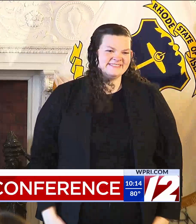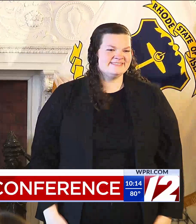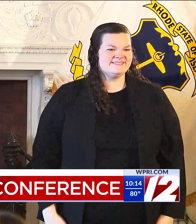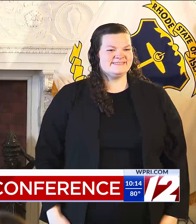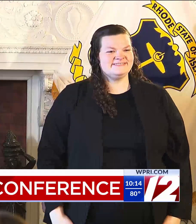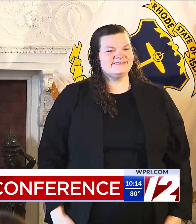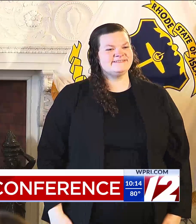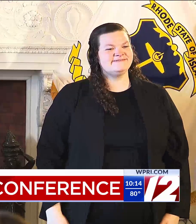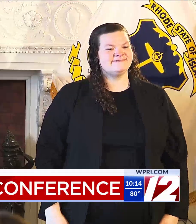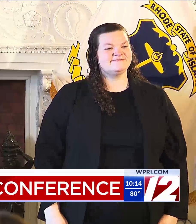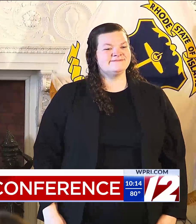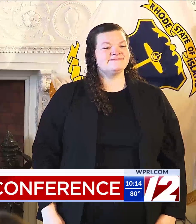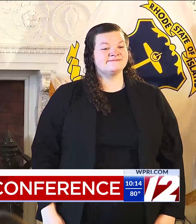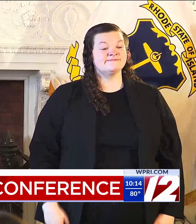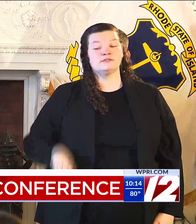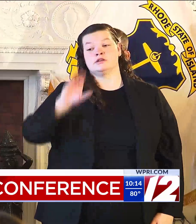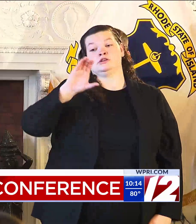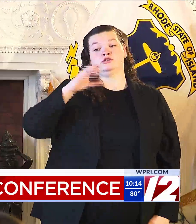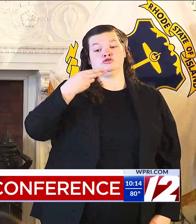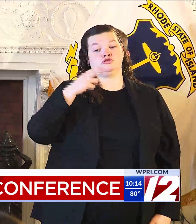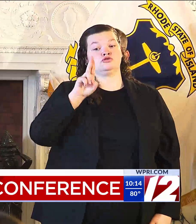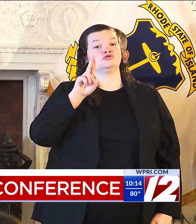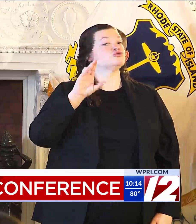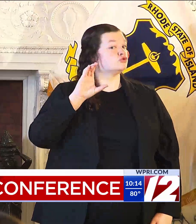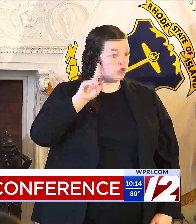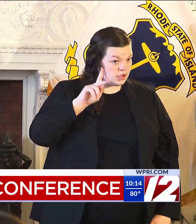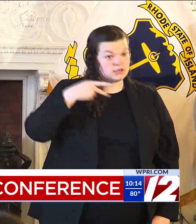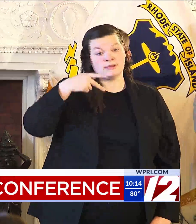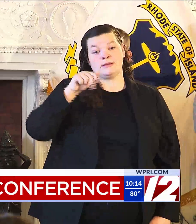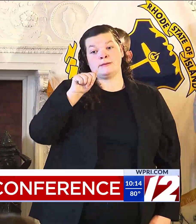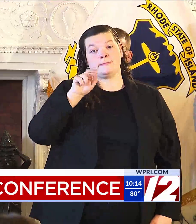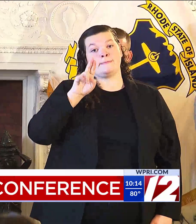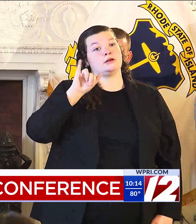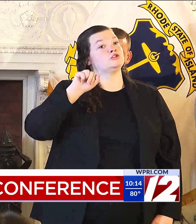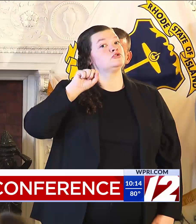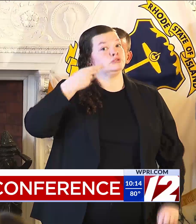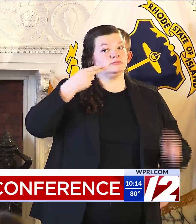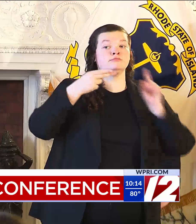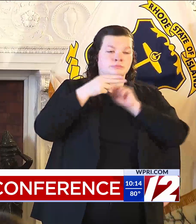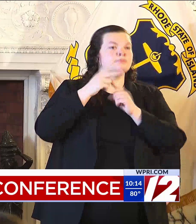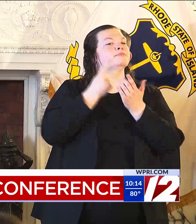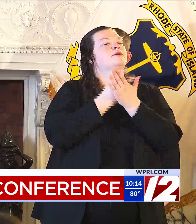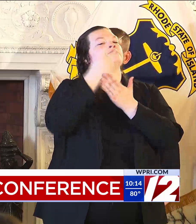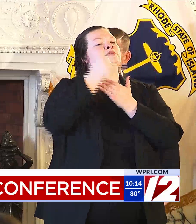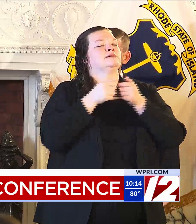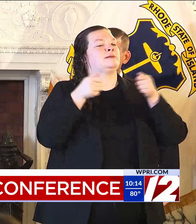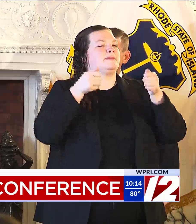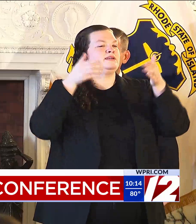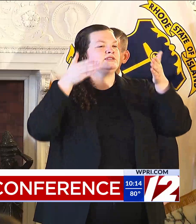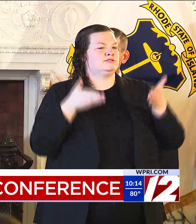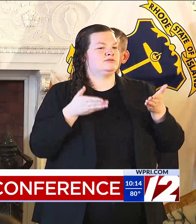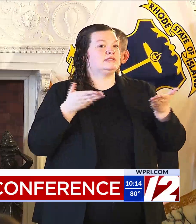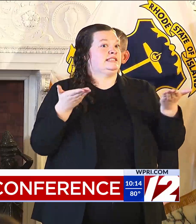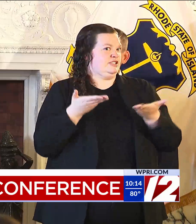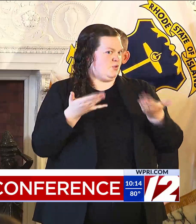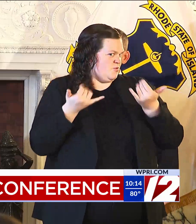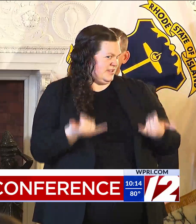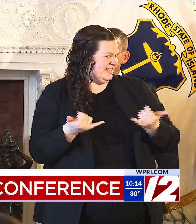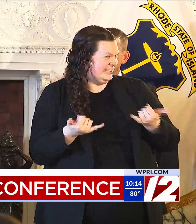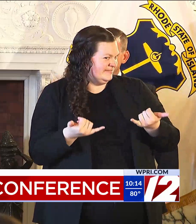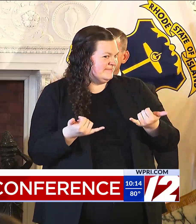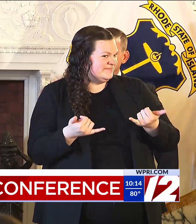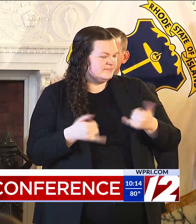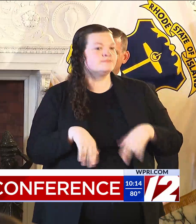Chuck Parrish, program manager at Walsh, is here today to make comments and to answer